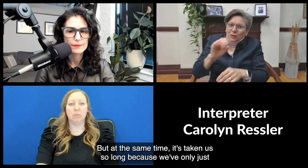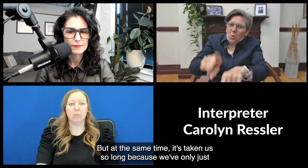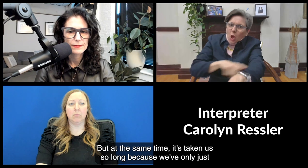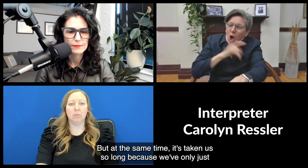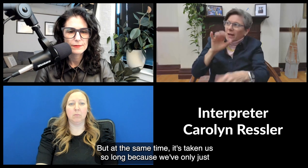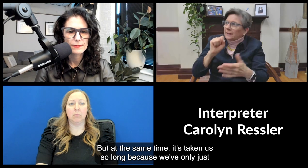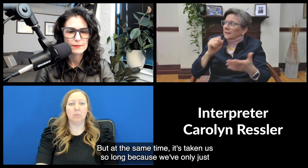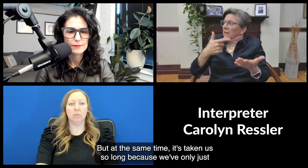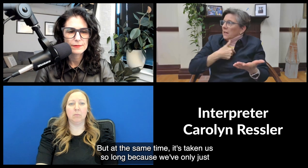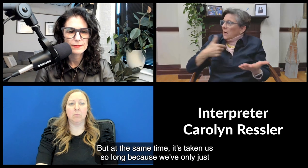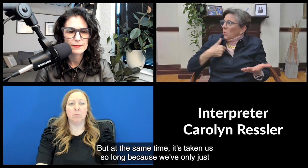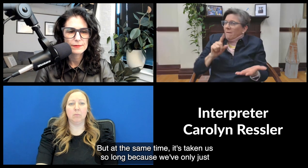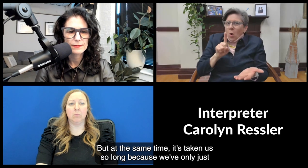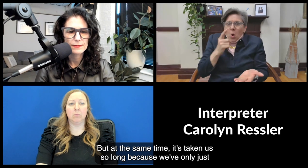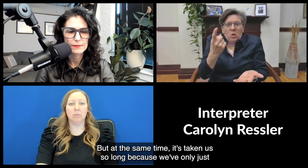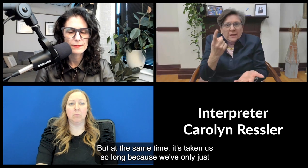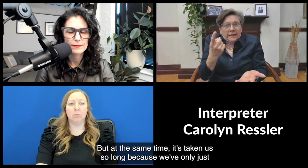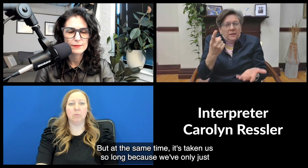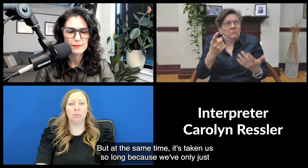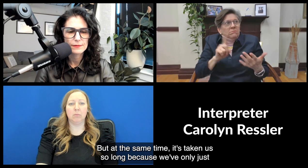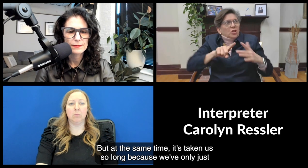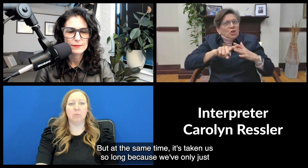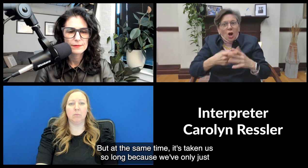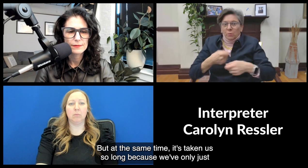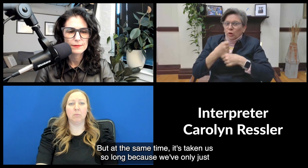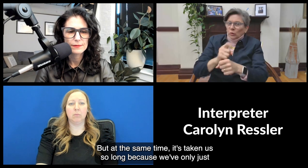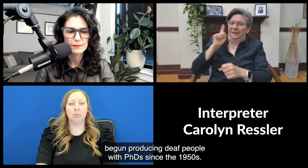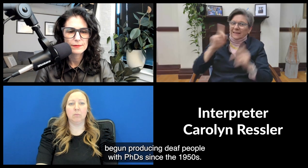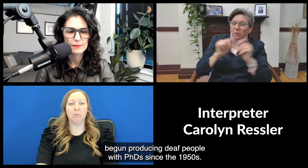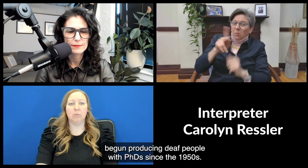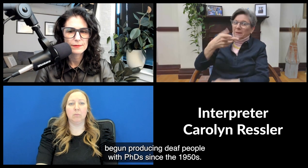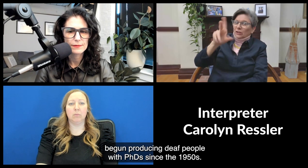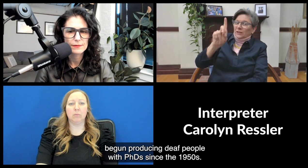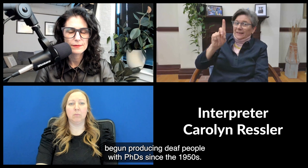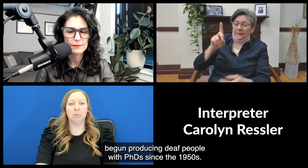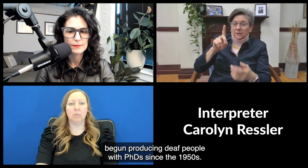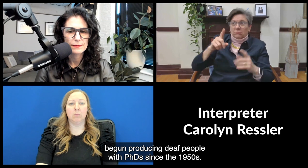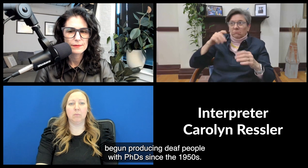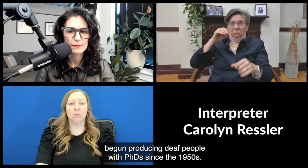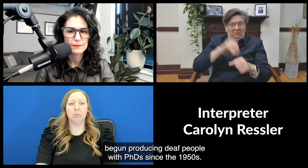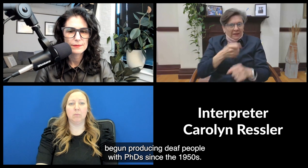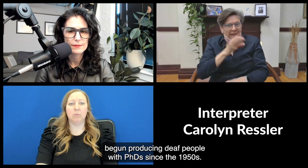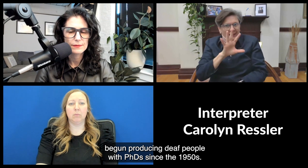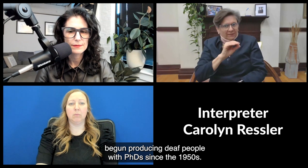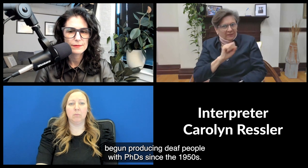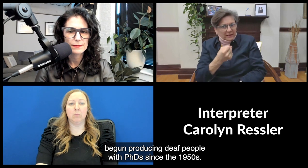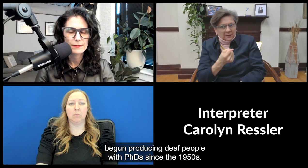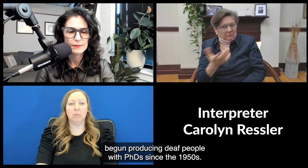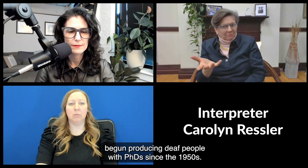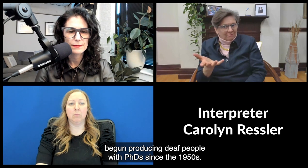healthcare systems. But at the same time, it's taken us so long because, you know, we've only just begun producing deaf people with